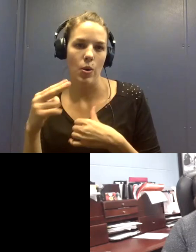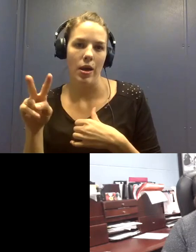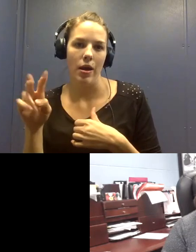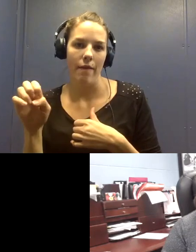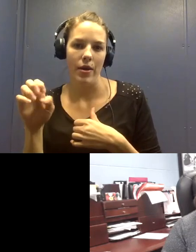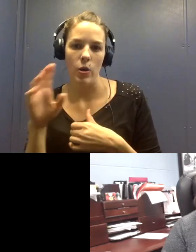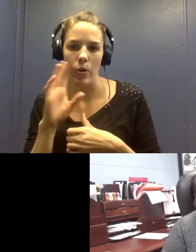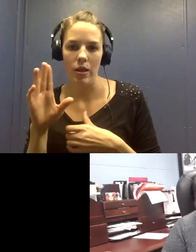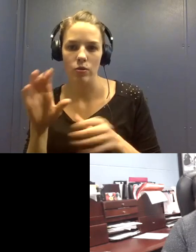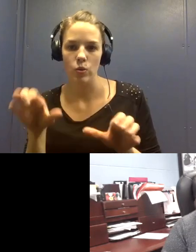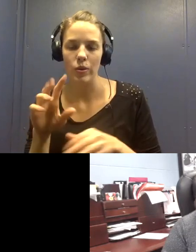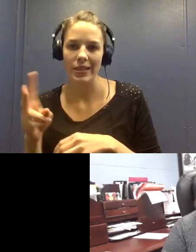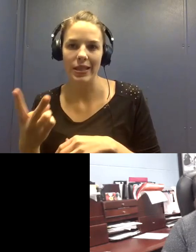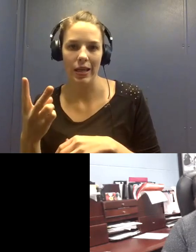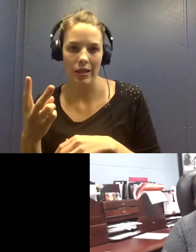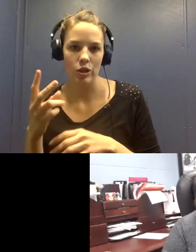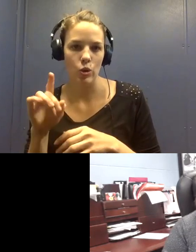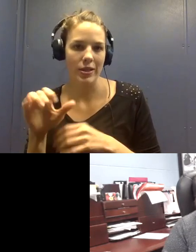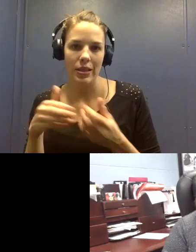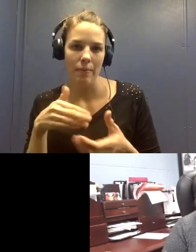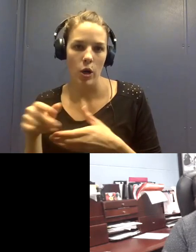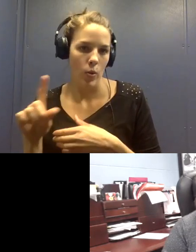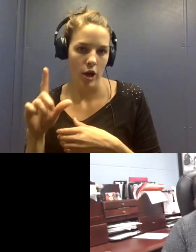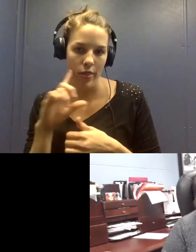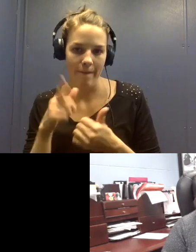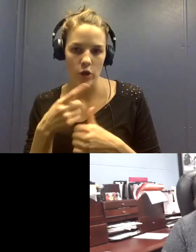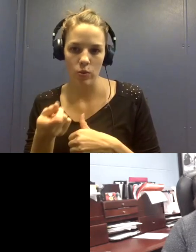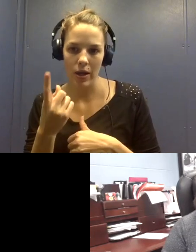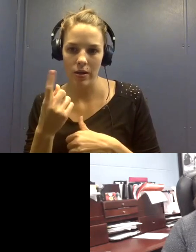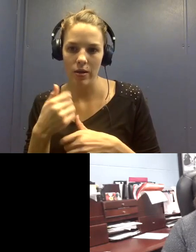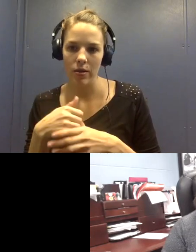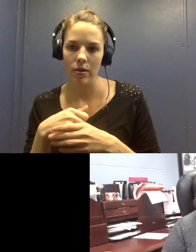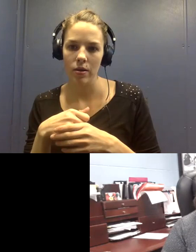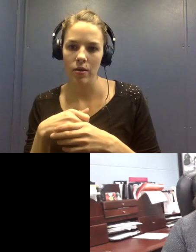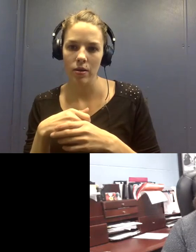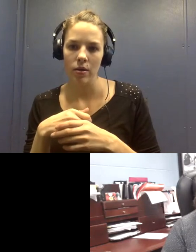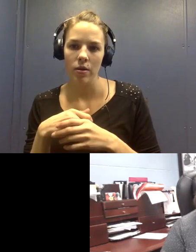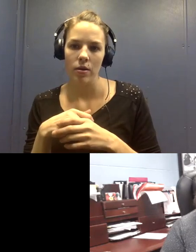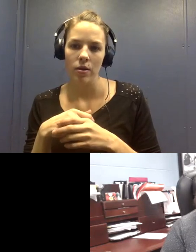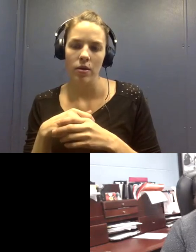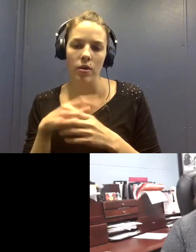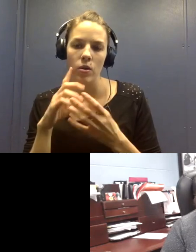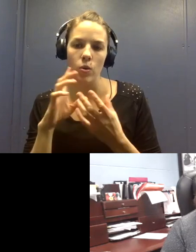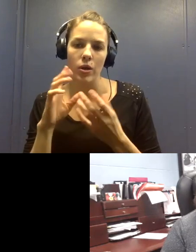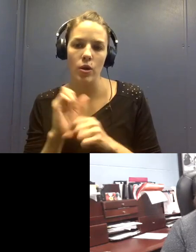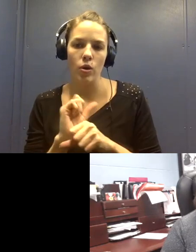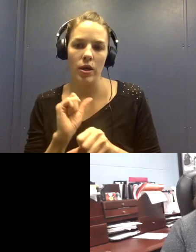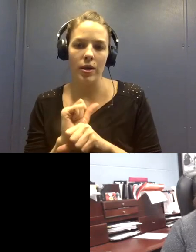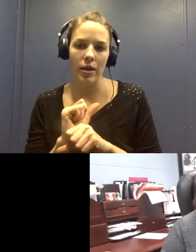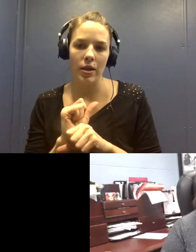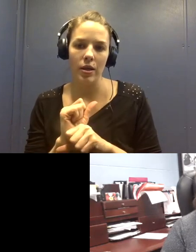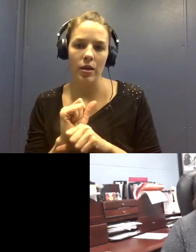do second doses no matter where people got their first dose. And we are working to get Jewel Osco on board with that